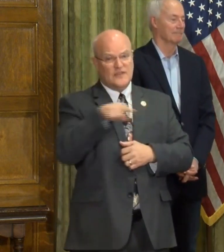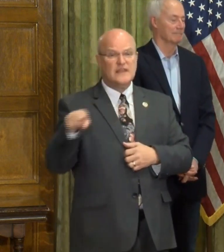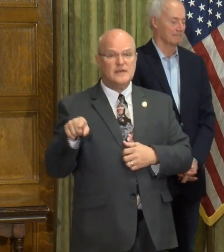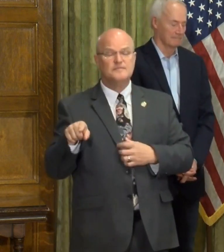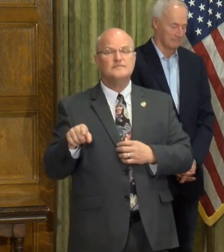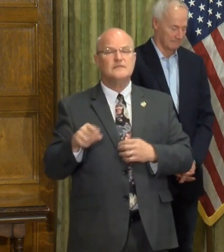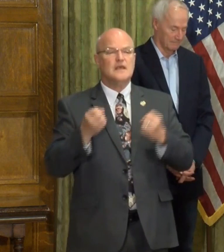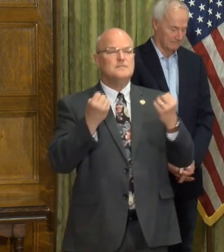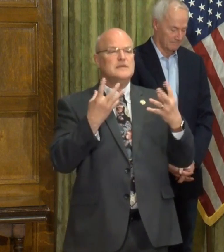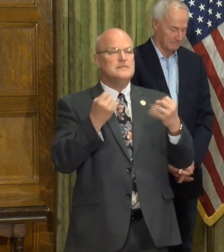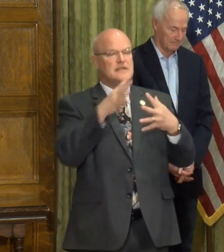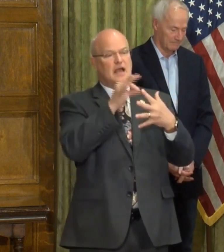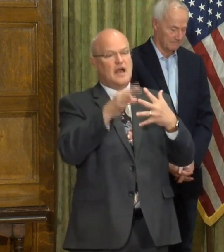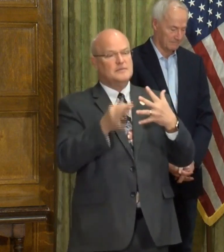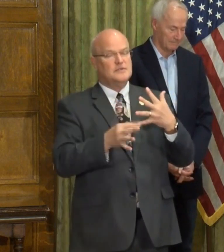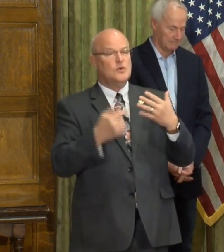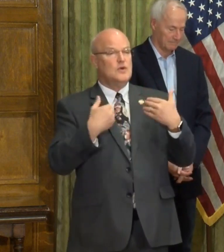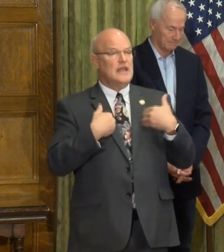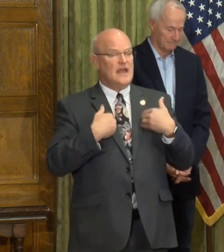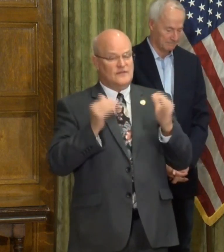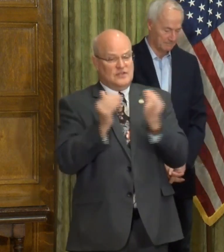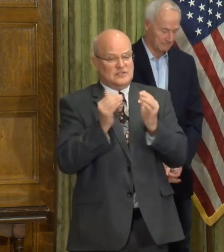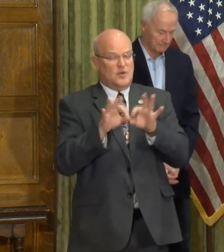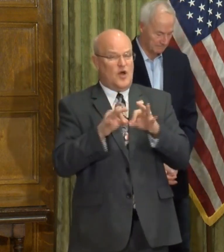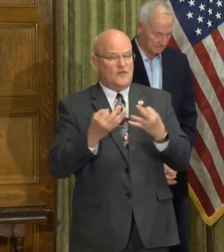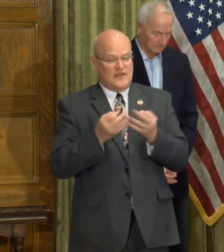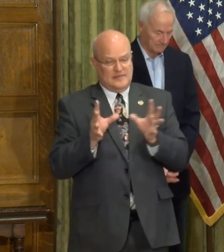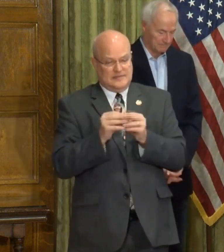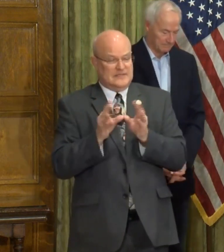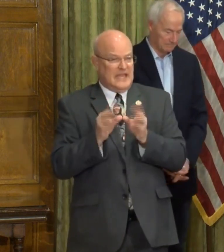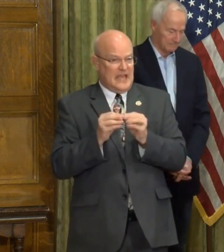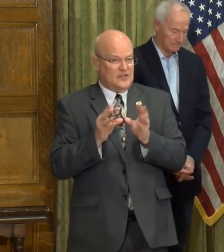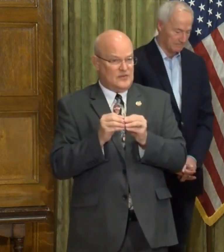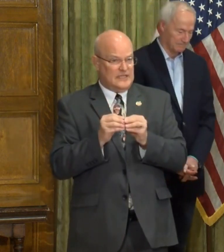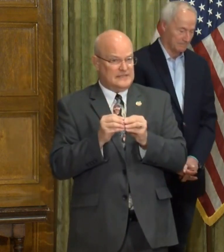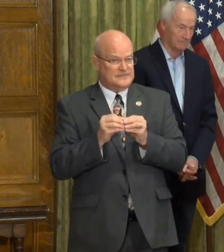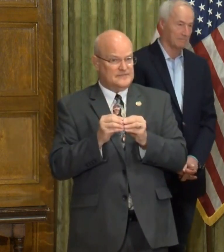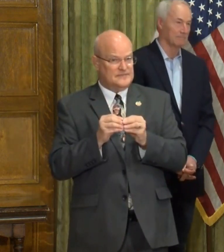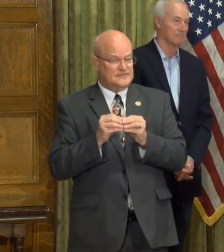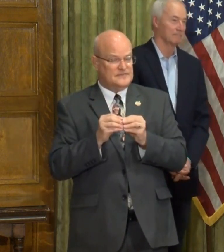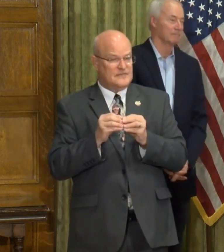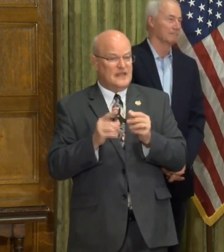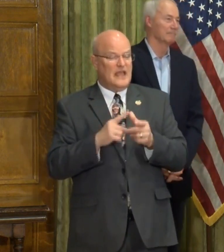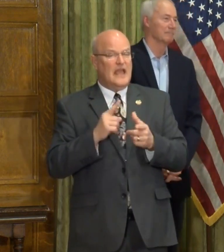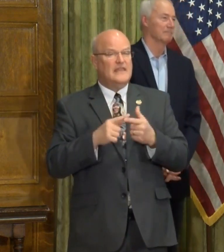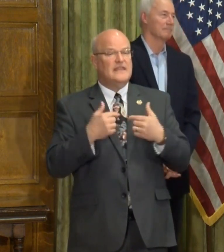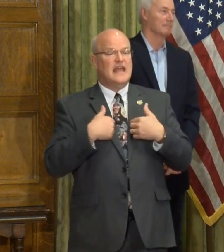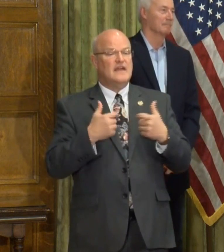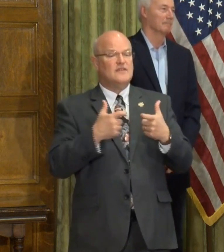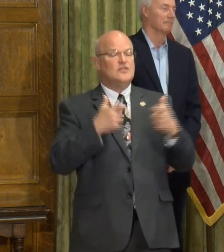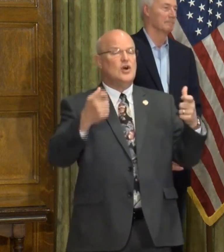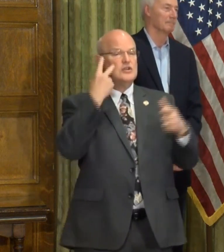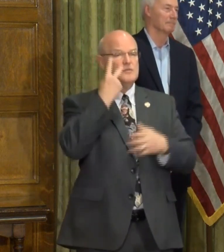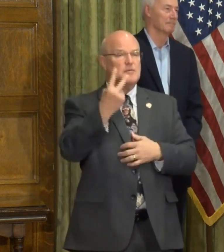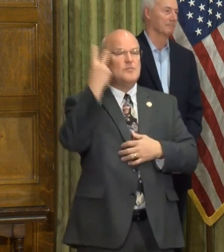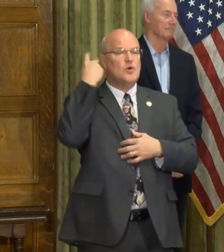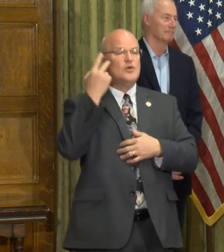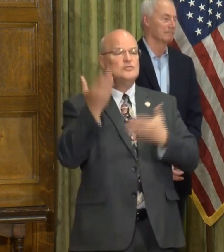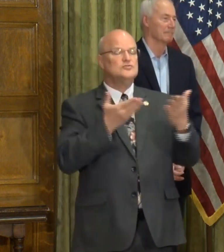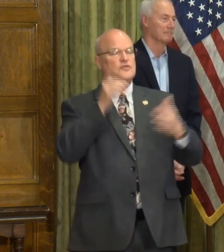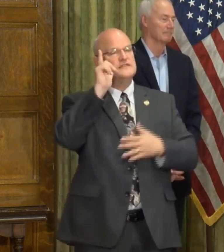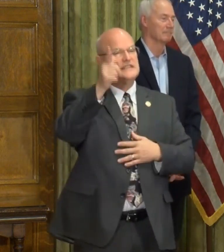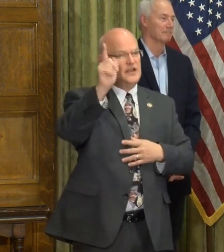them. There are a number of options. One is to have a small family gathering and then have a larger